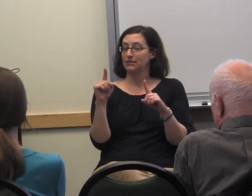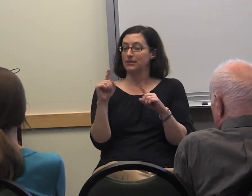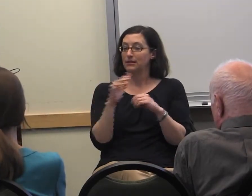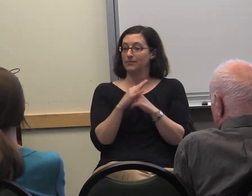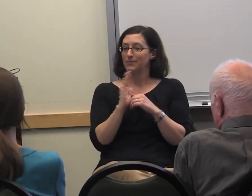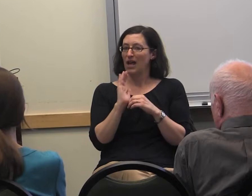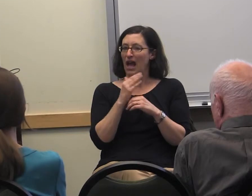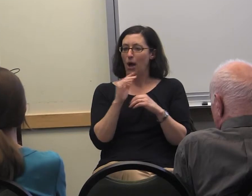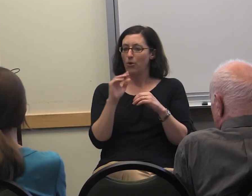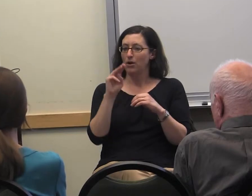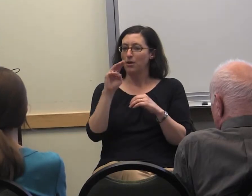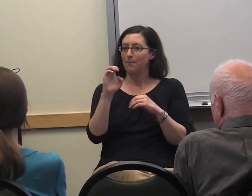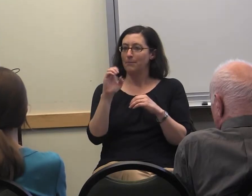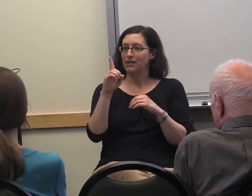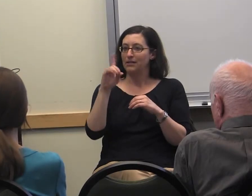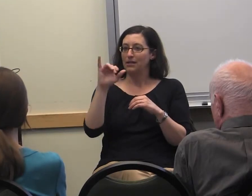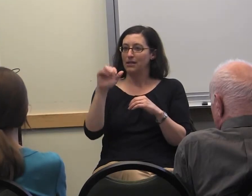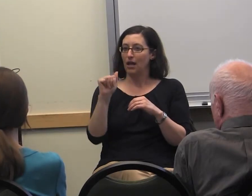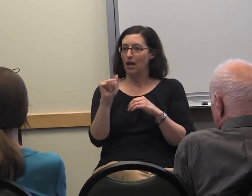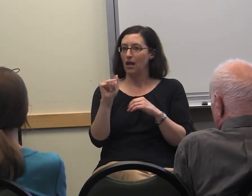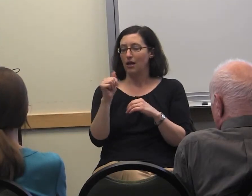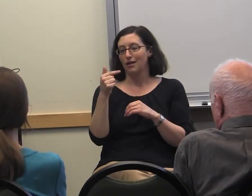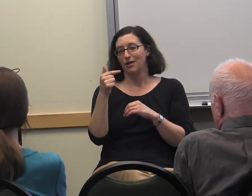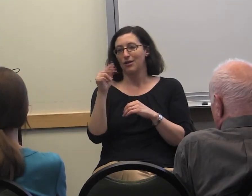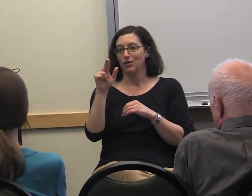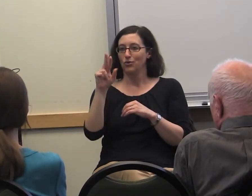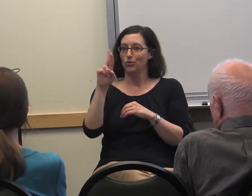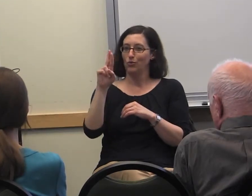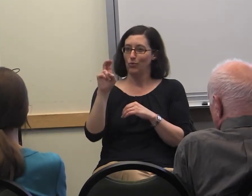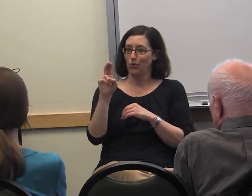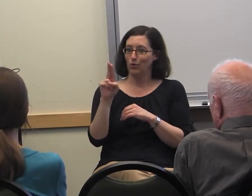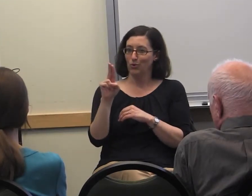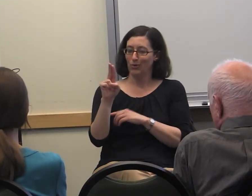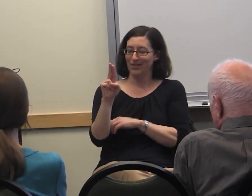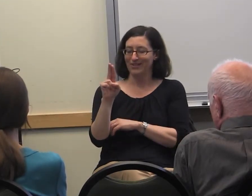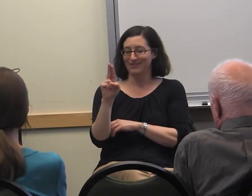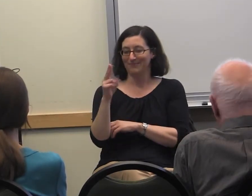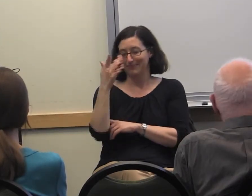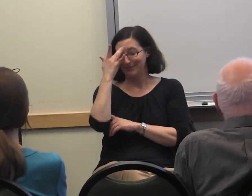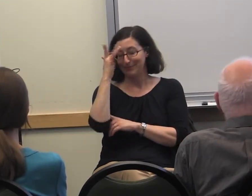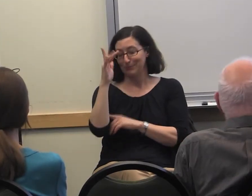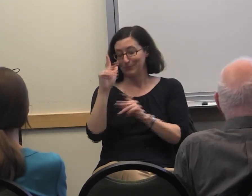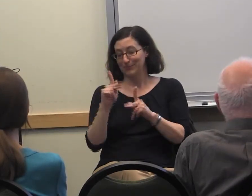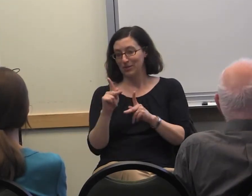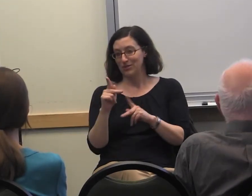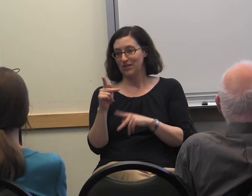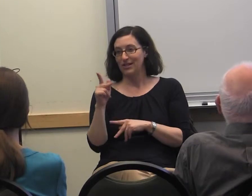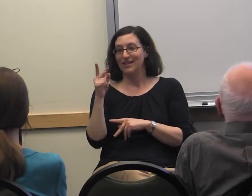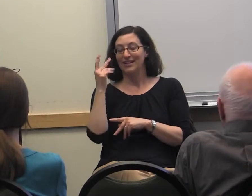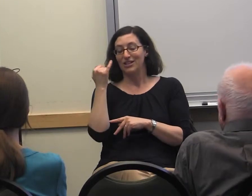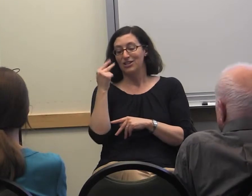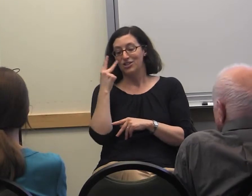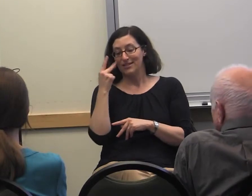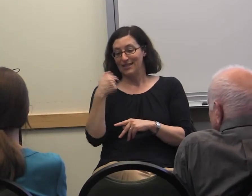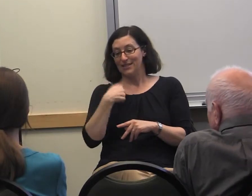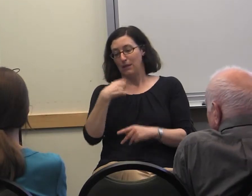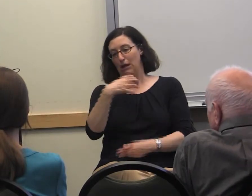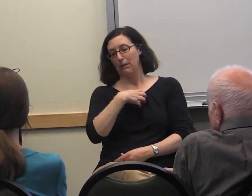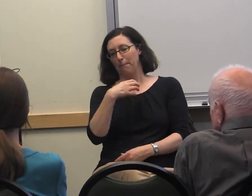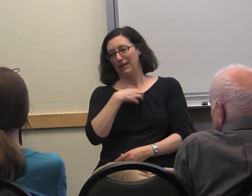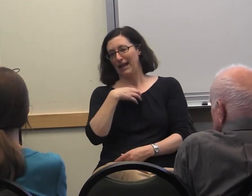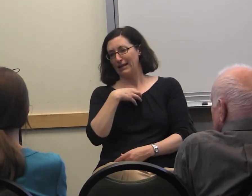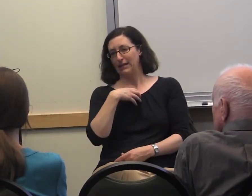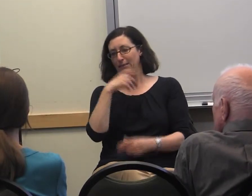Sherry, who's also our video producer, has often, whenever she sees me at my desk complaining about this app or that